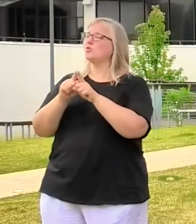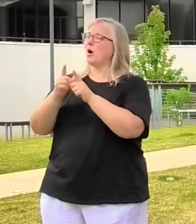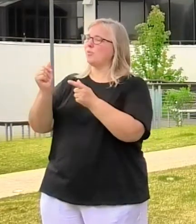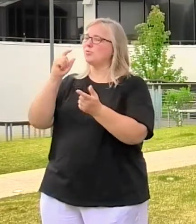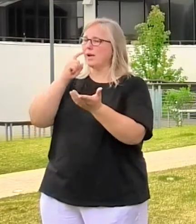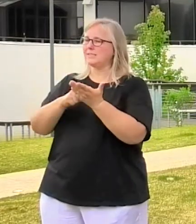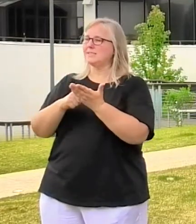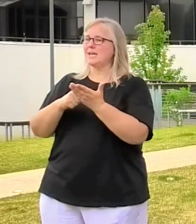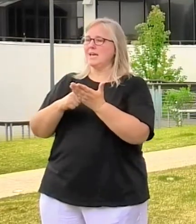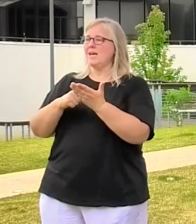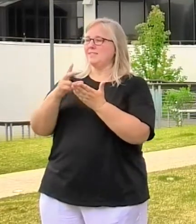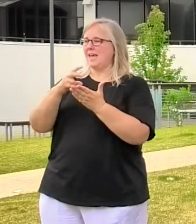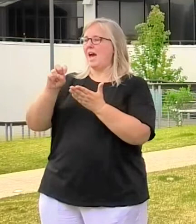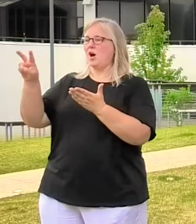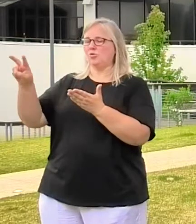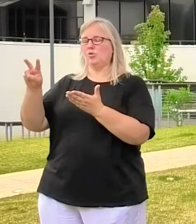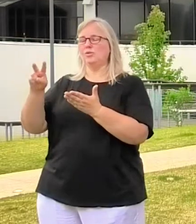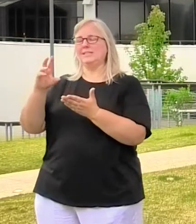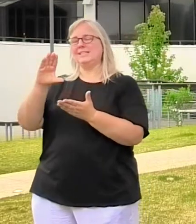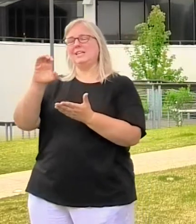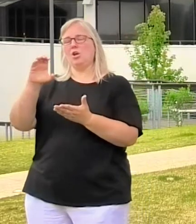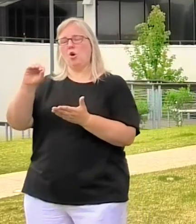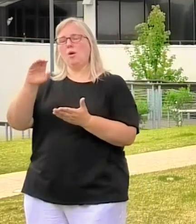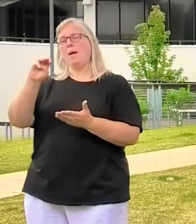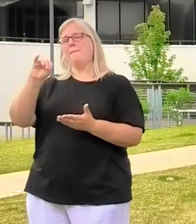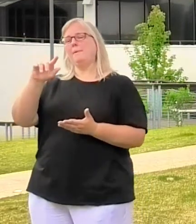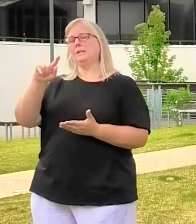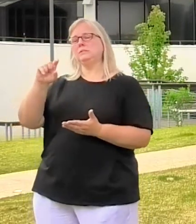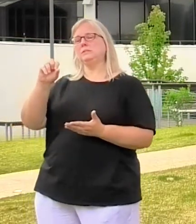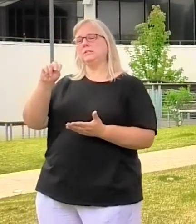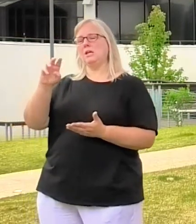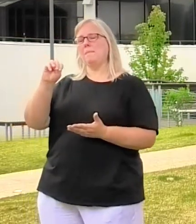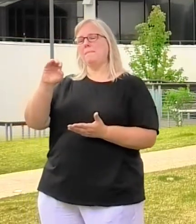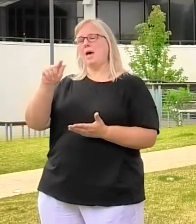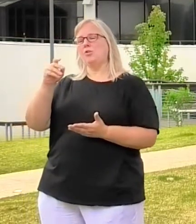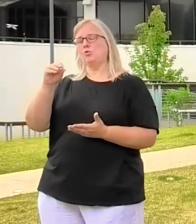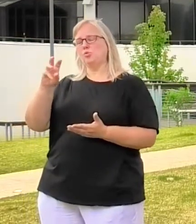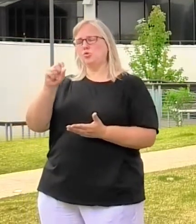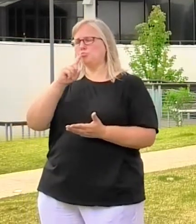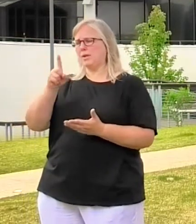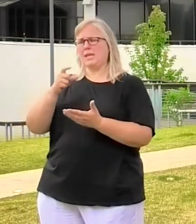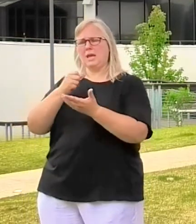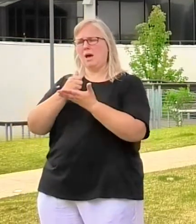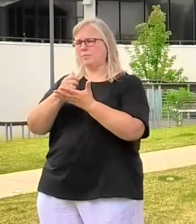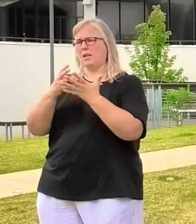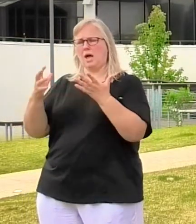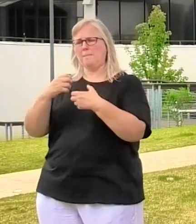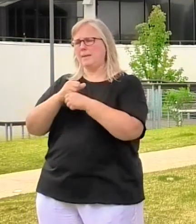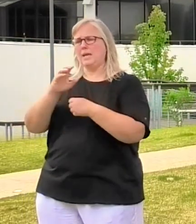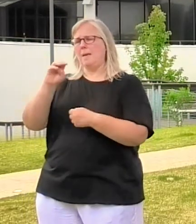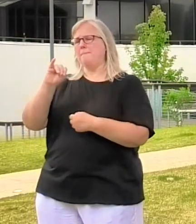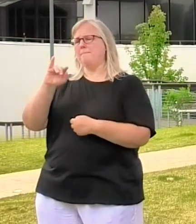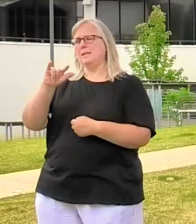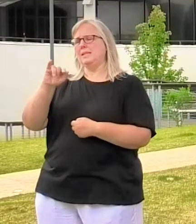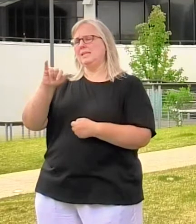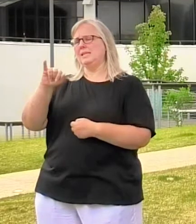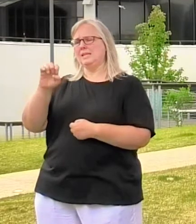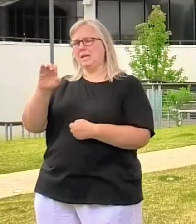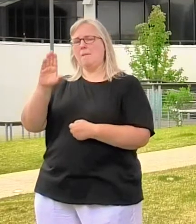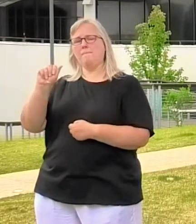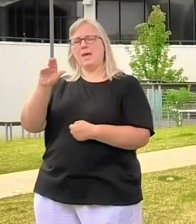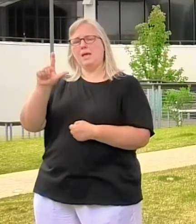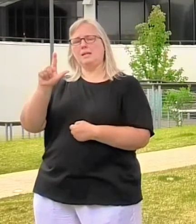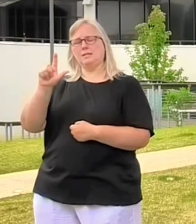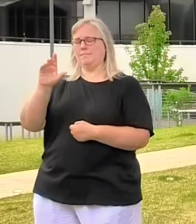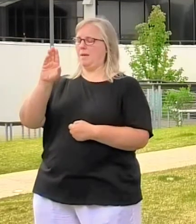the outgoing CEO, Milton Matthews, who's really been instrumental in helping us make Millie Bailey Park a reality, and just all of